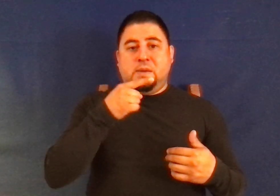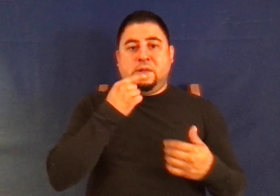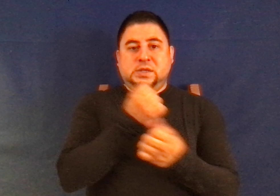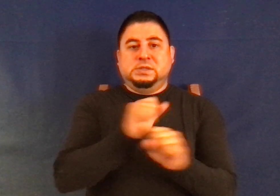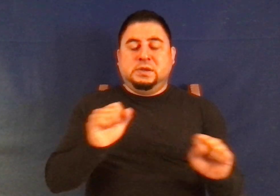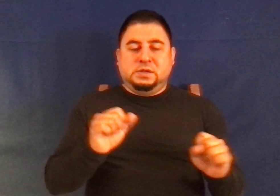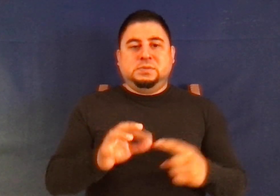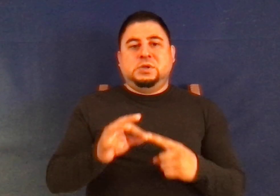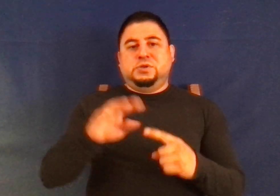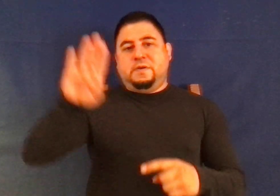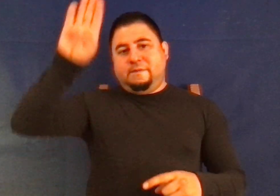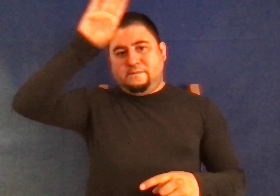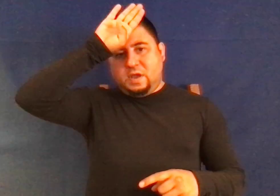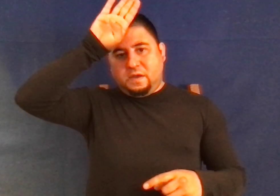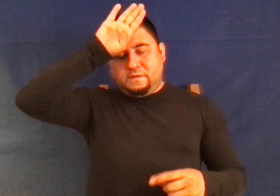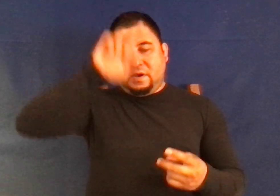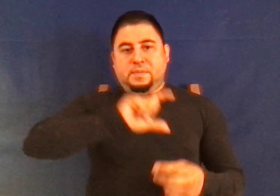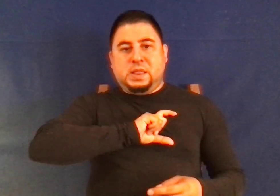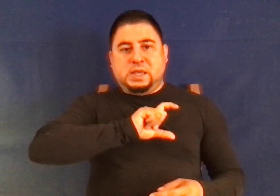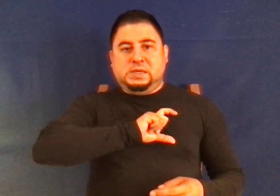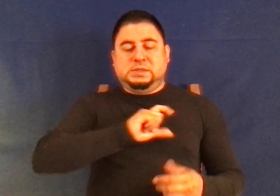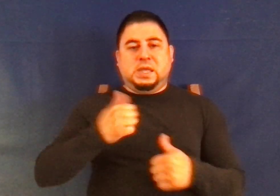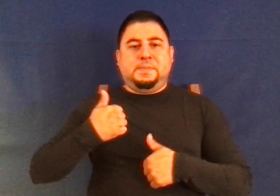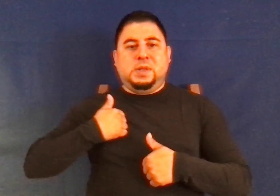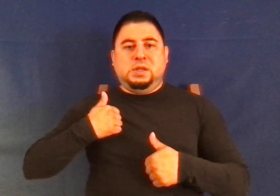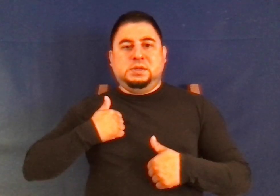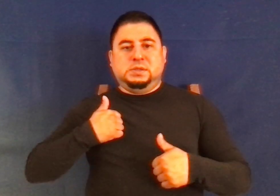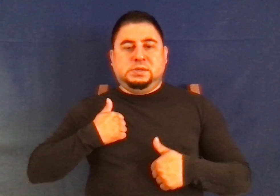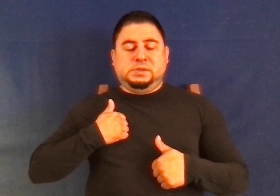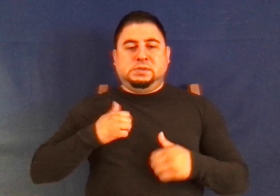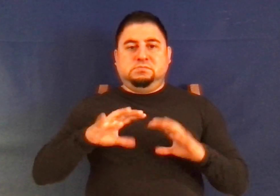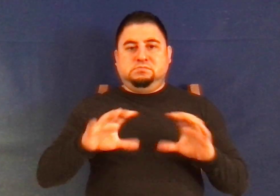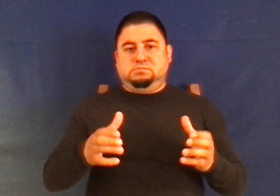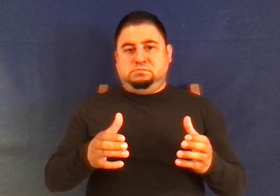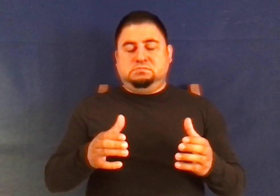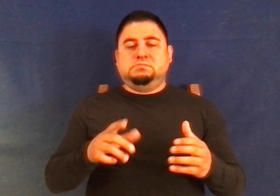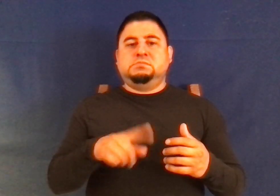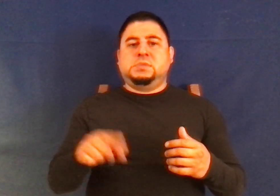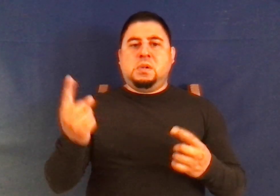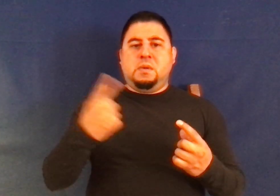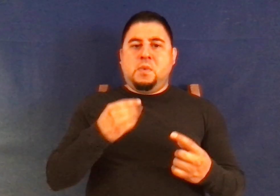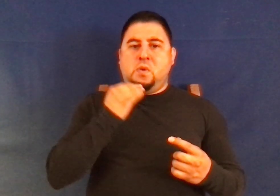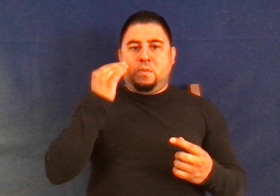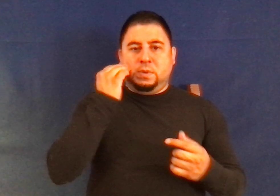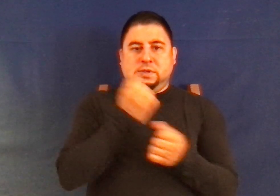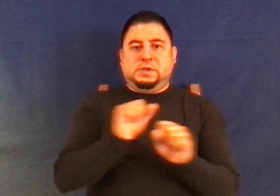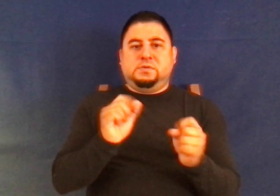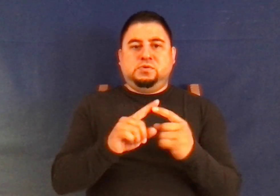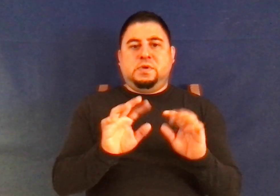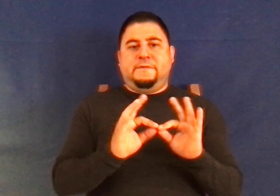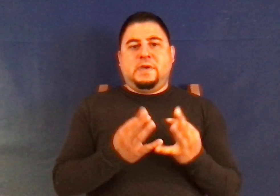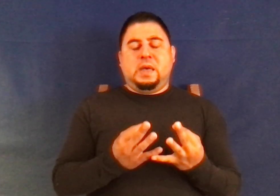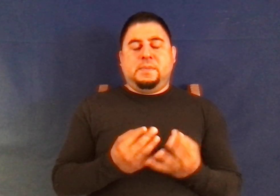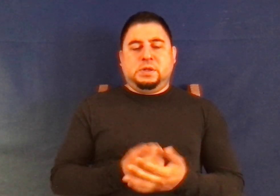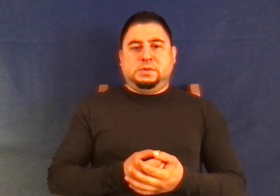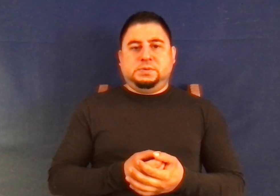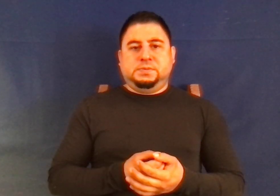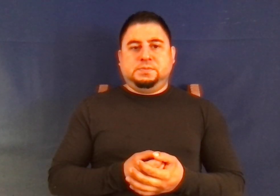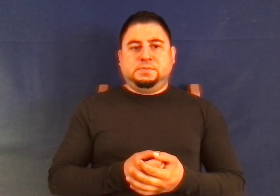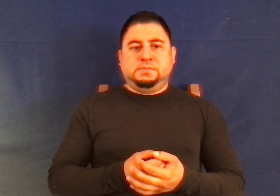especially firefighters, police, and military personnel, come home safely to their families.